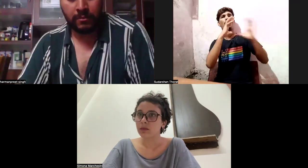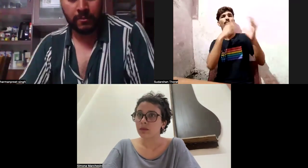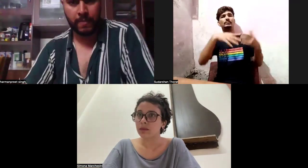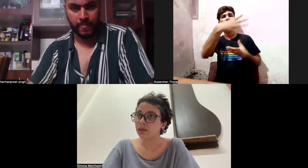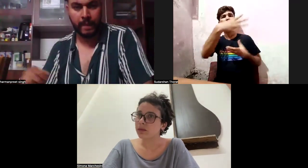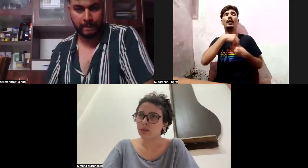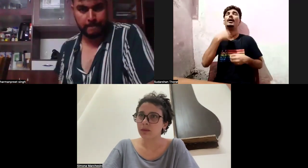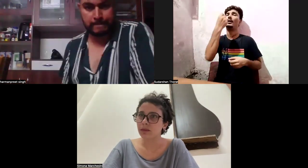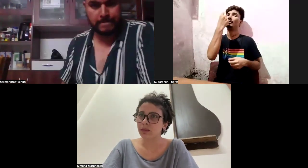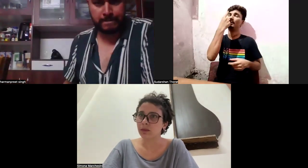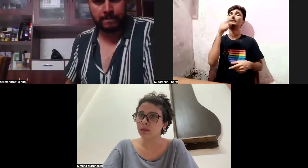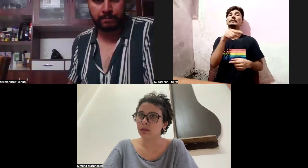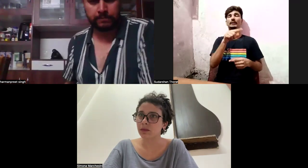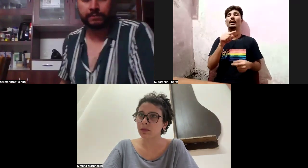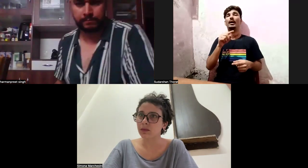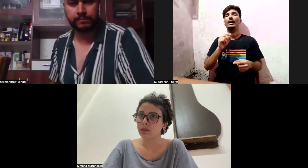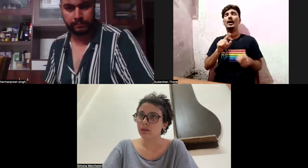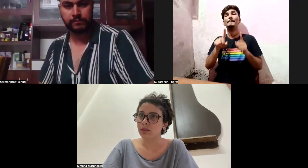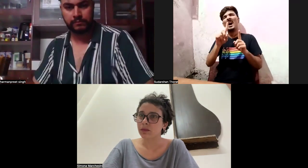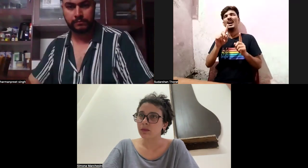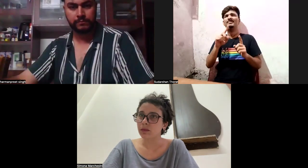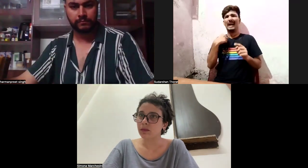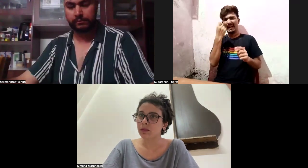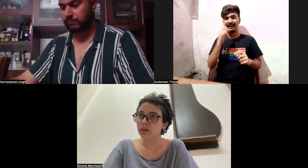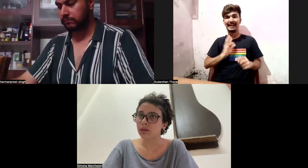learn so much